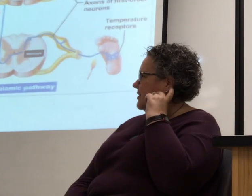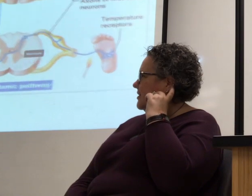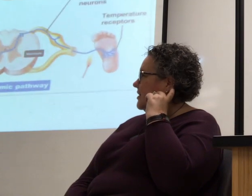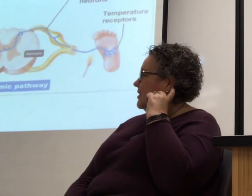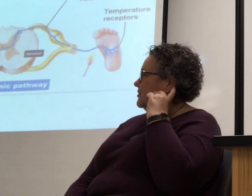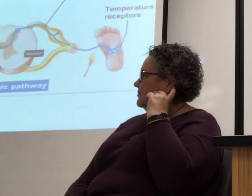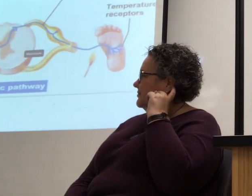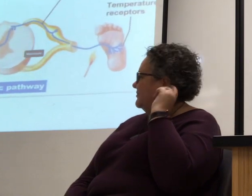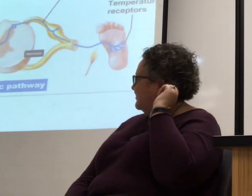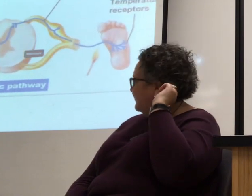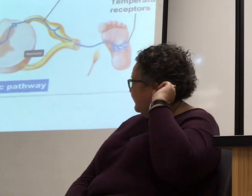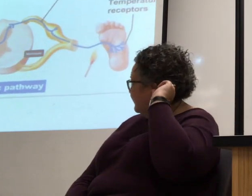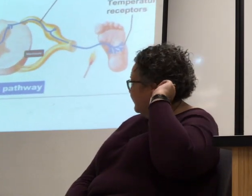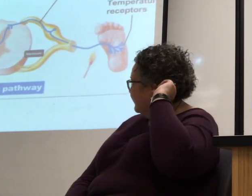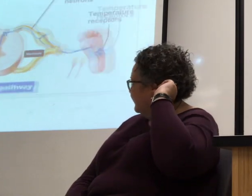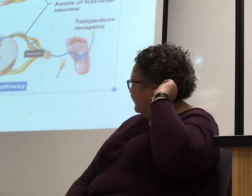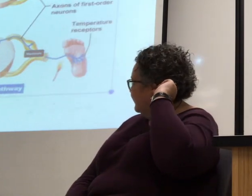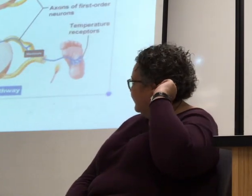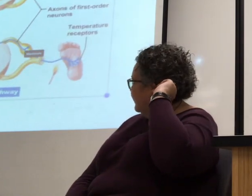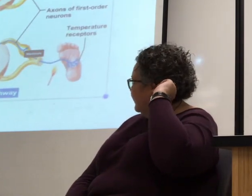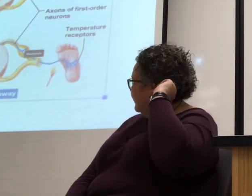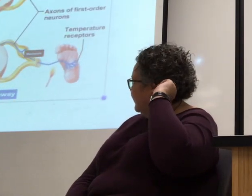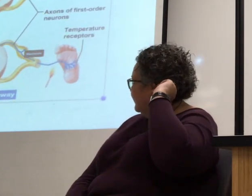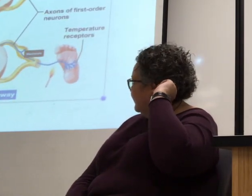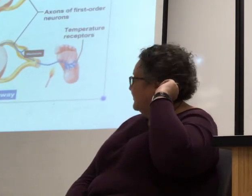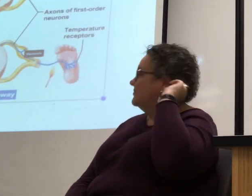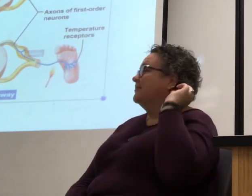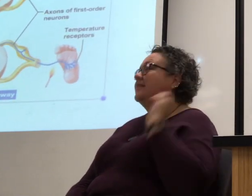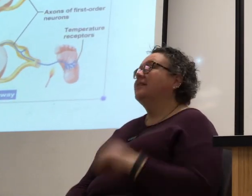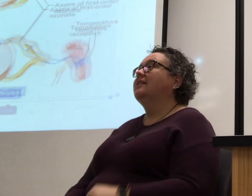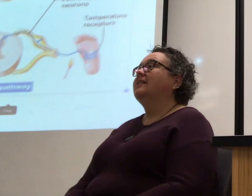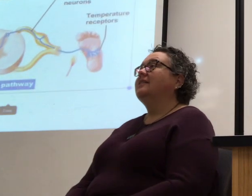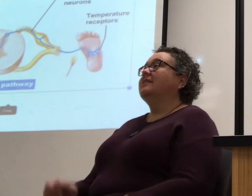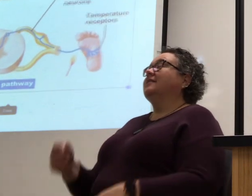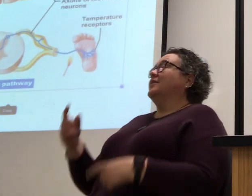So let's go with the one where they're burning the guy's foot.